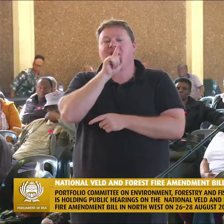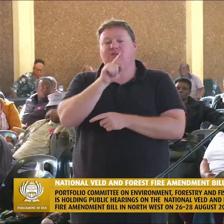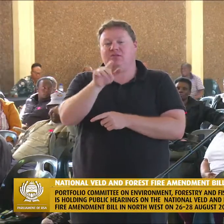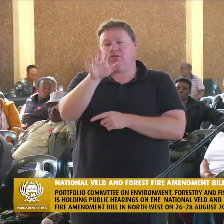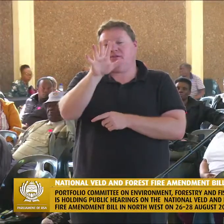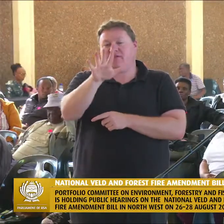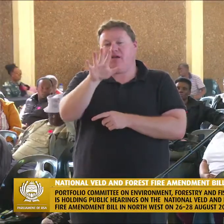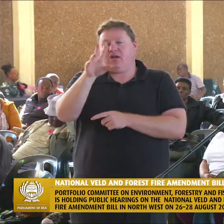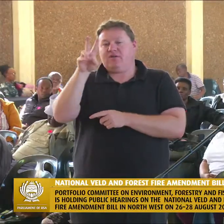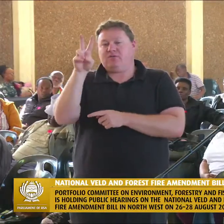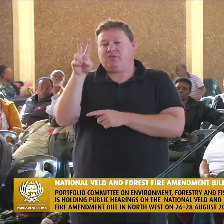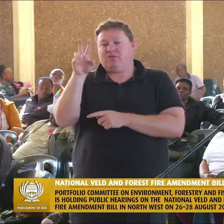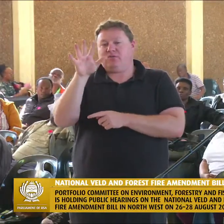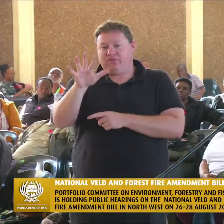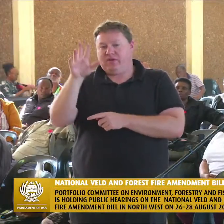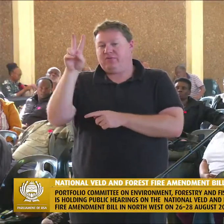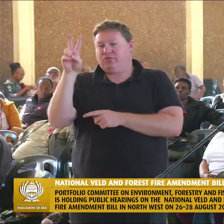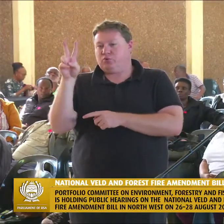552.